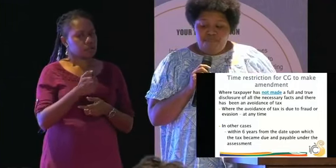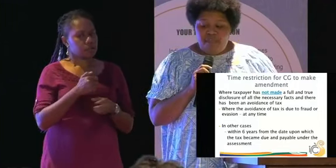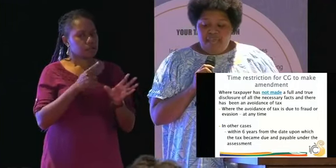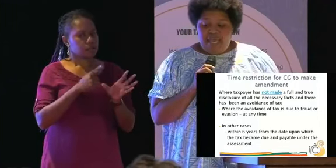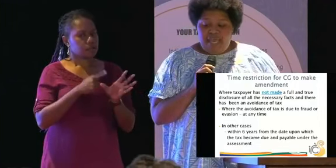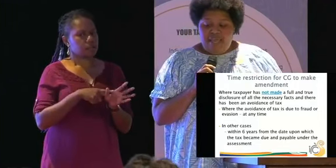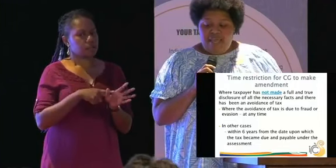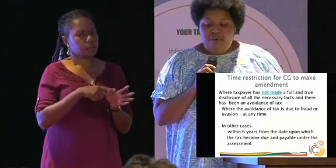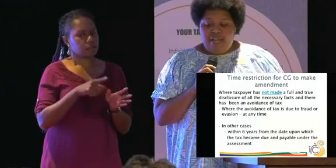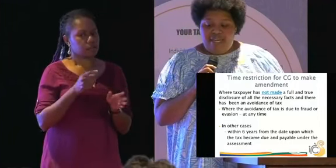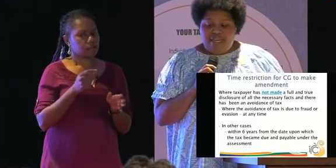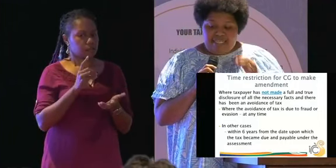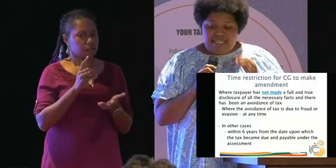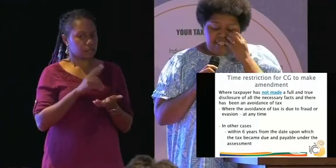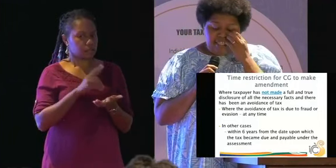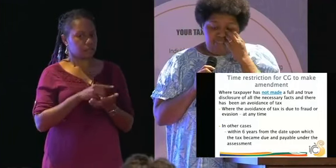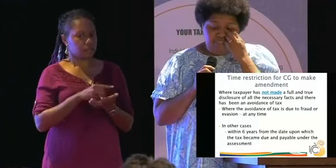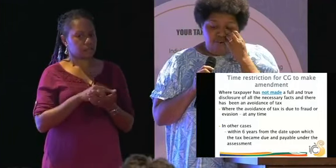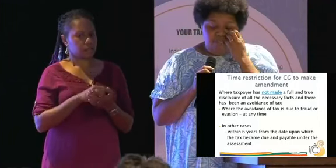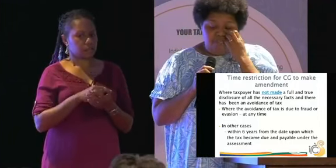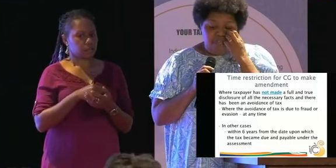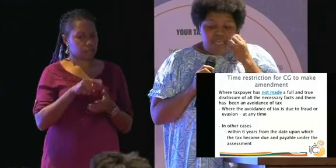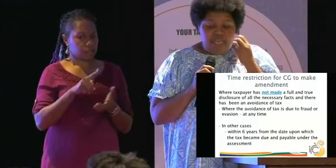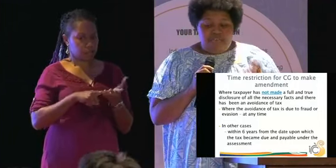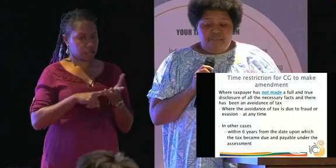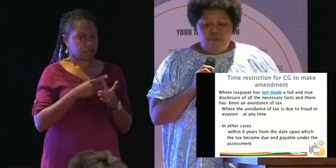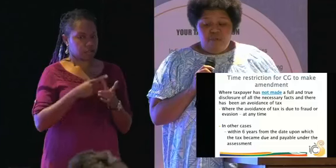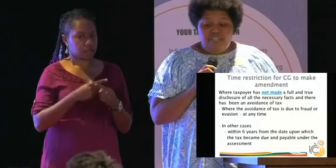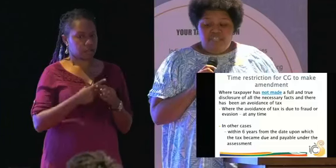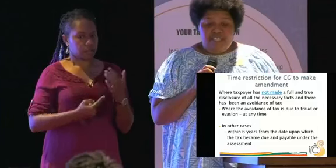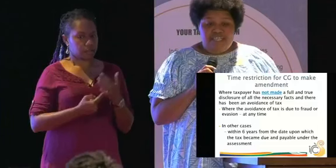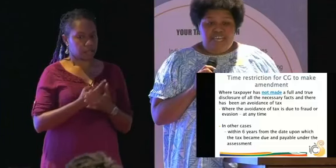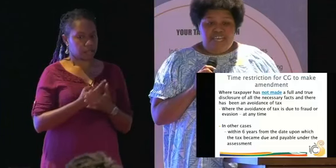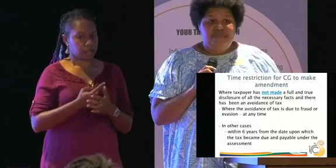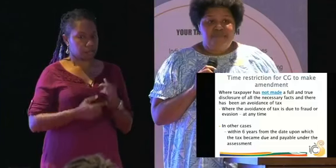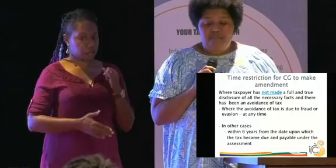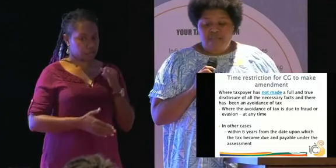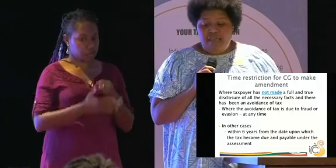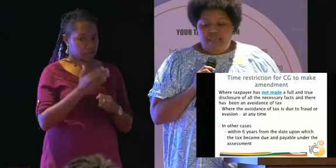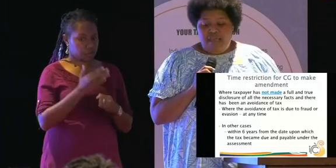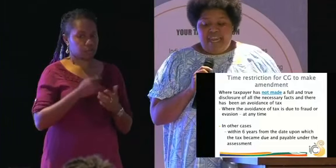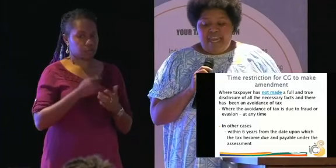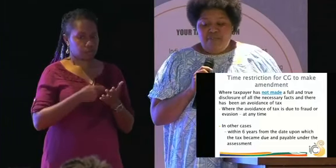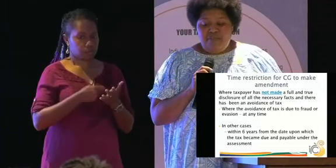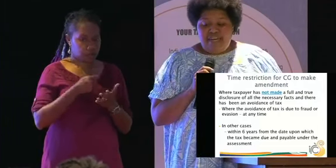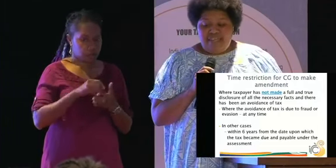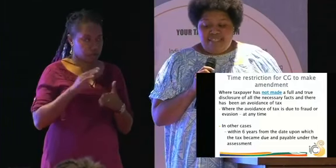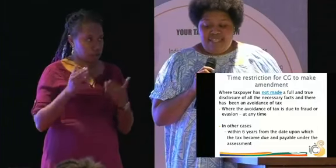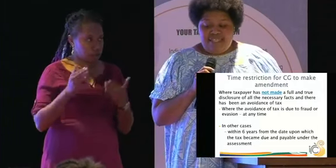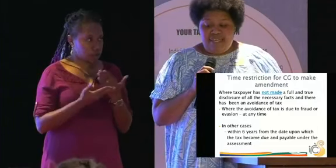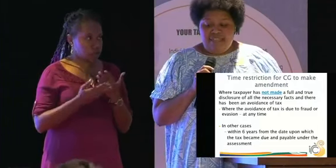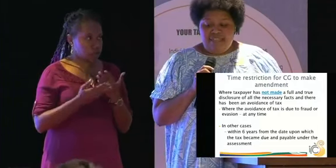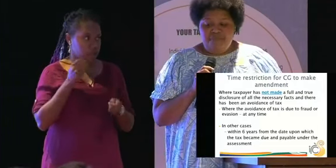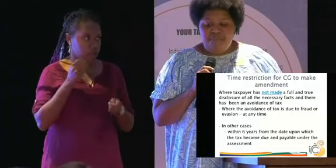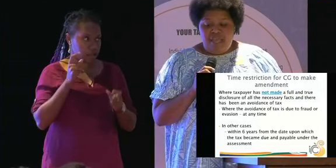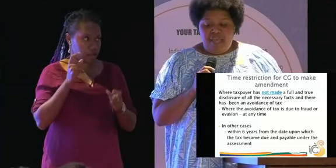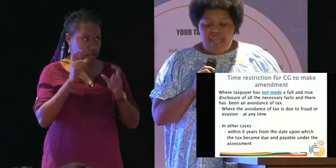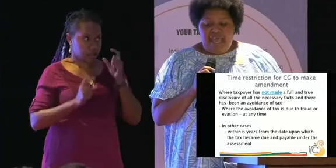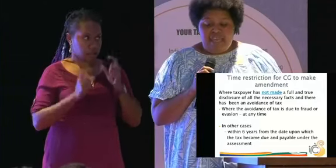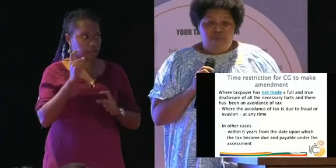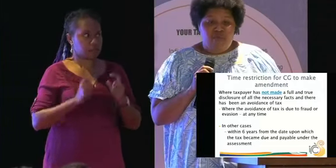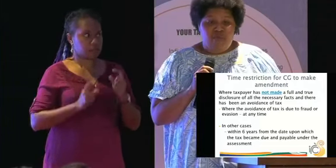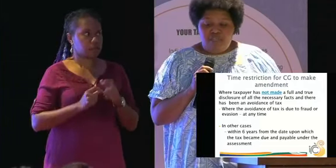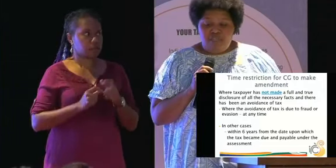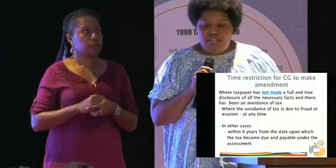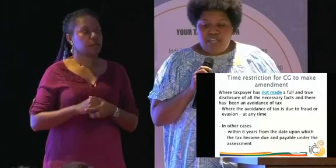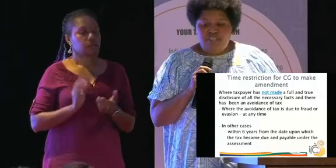due and payable under the assessment. So if you lodge that return and then you get an assessment,